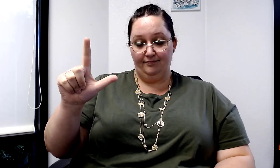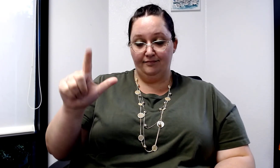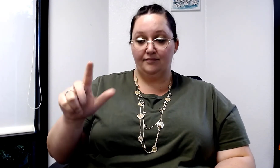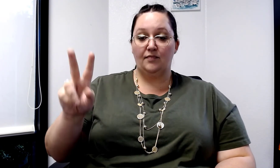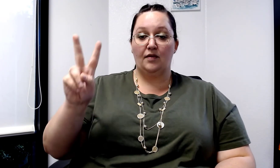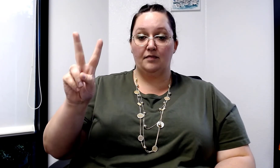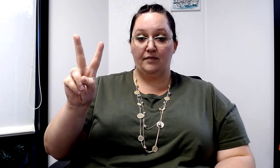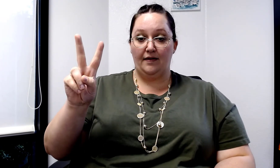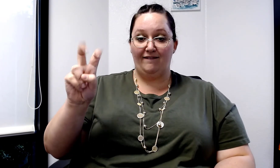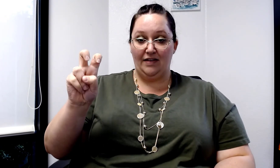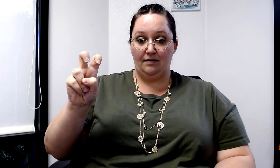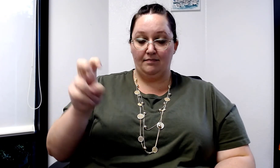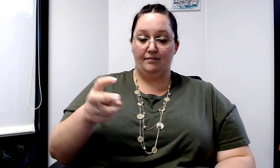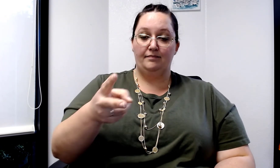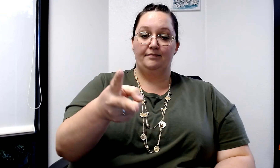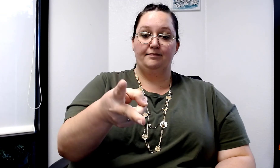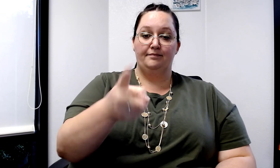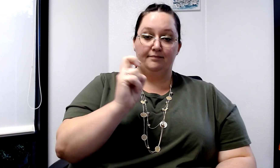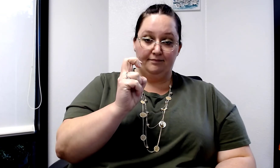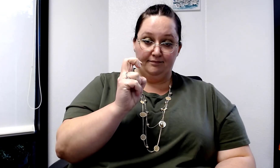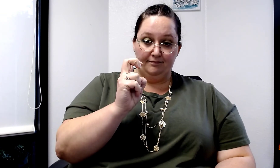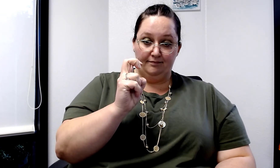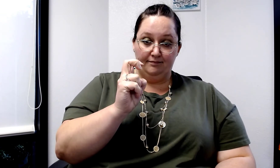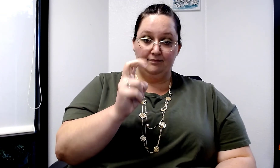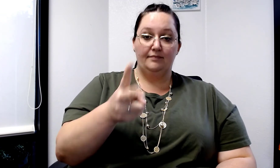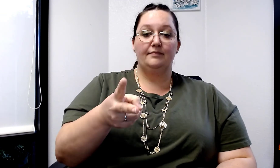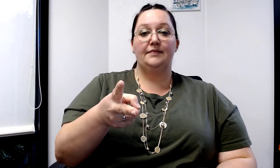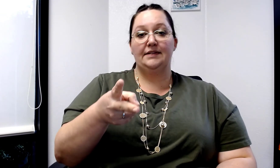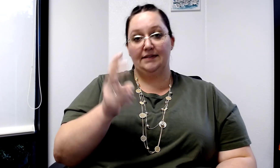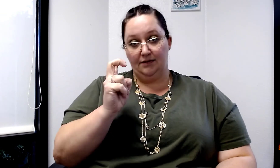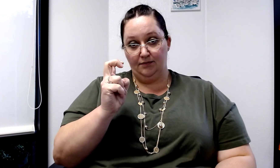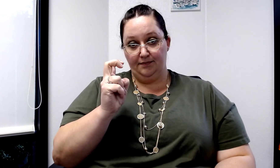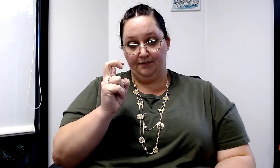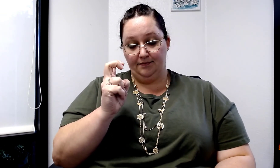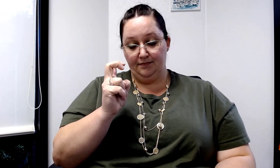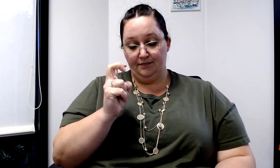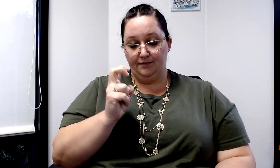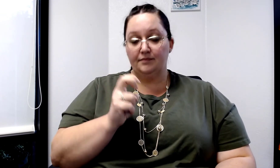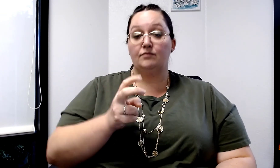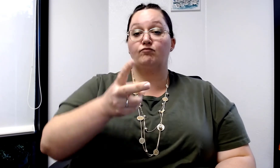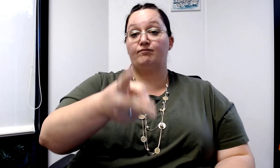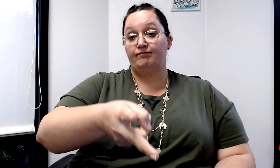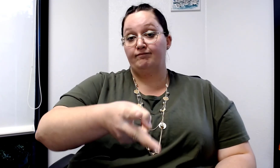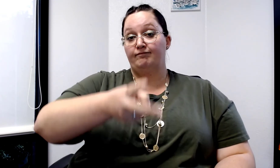steal. You're going to go from a V to a bent V. I steal from you.